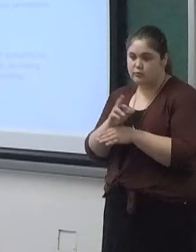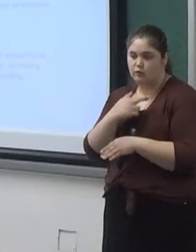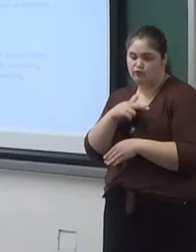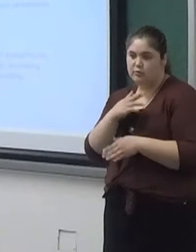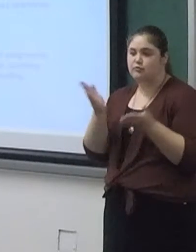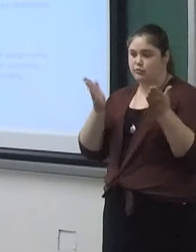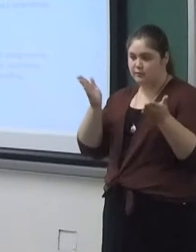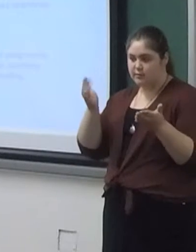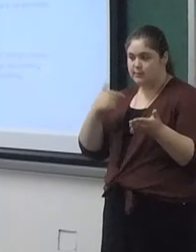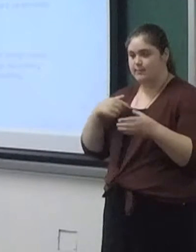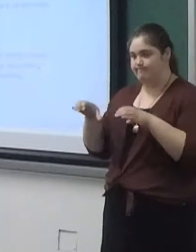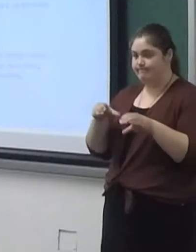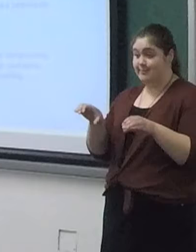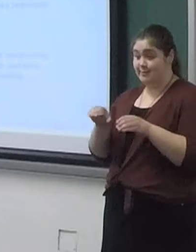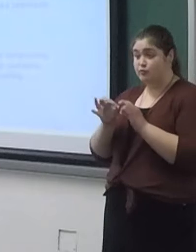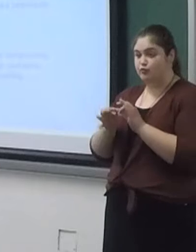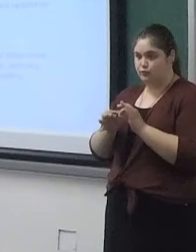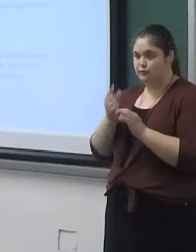ceremonies, so I got to do a couple of those.